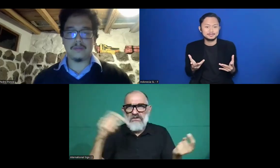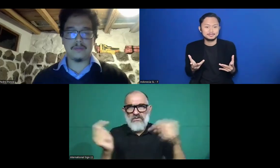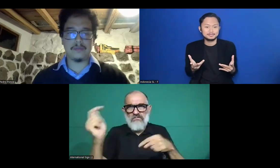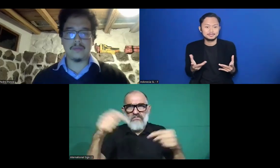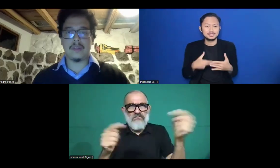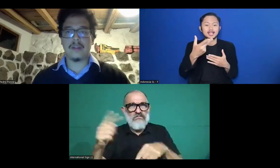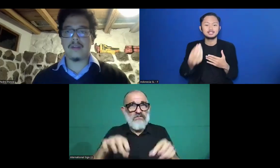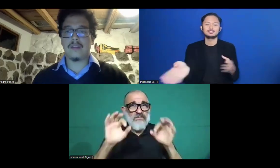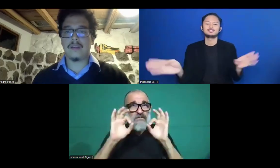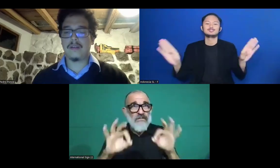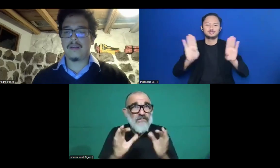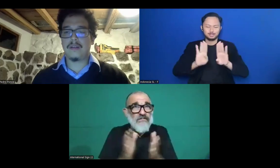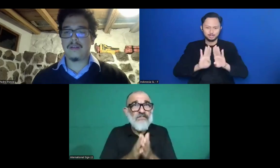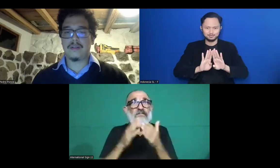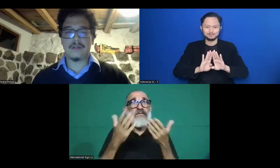space.